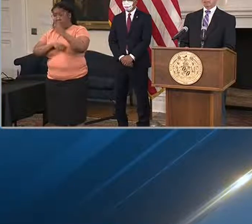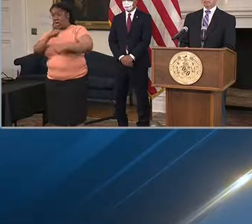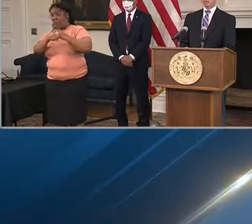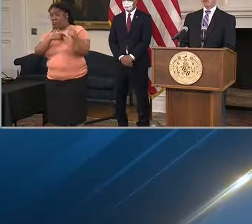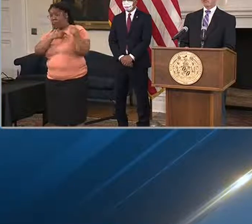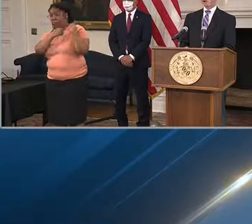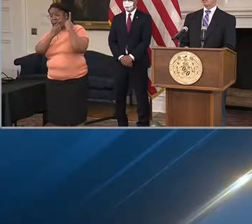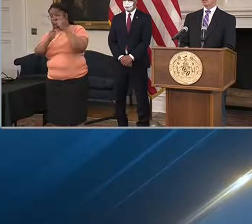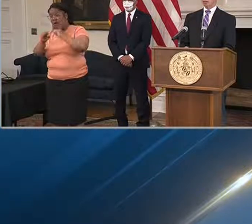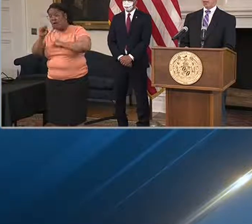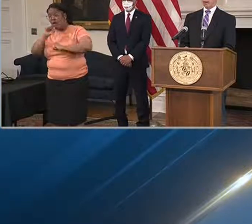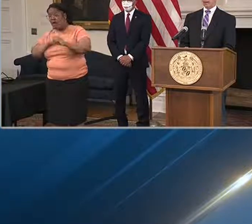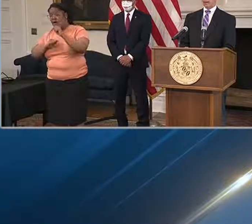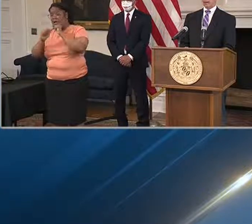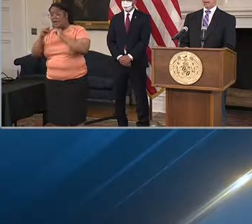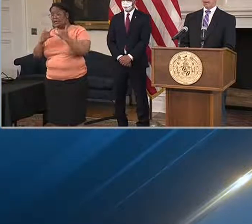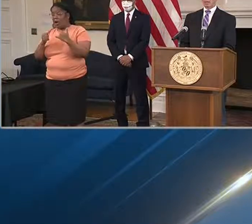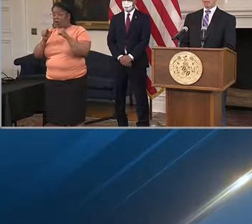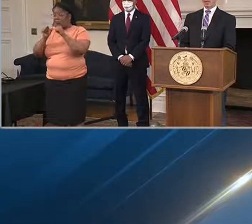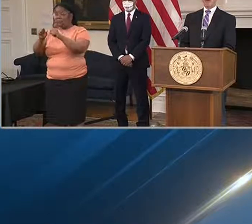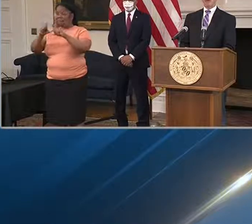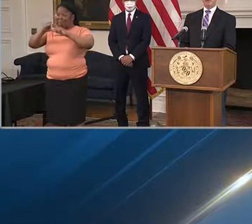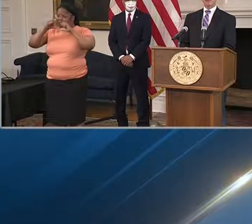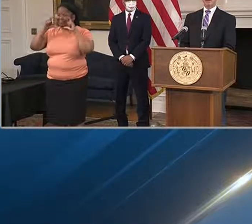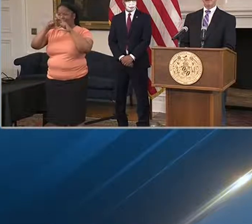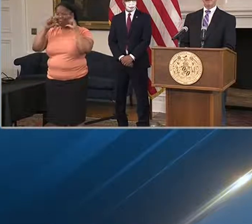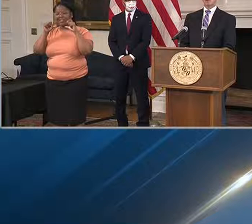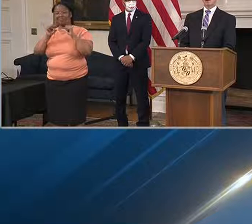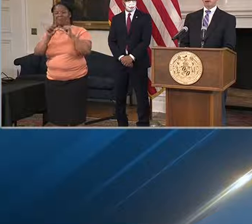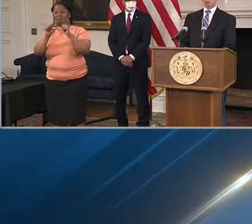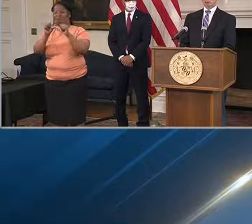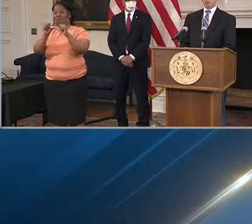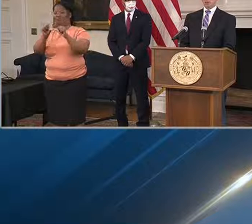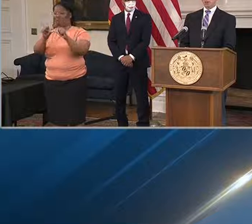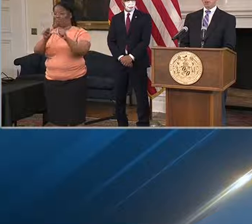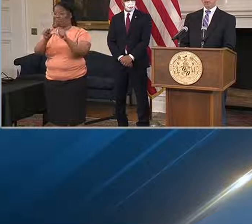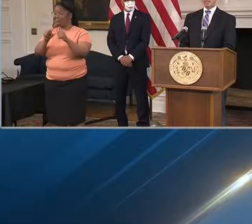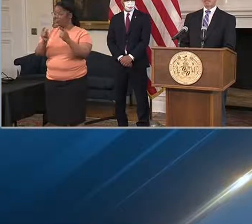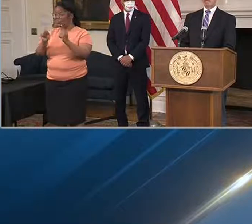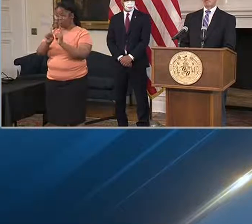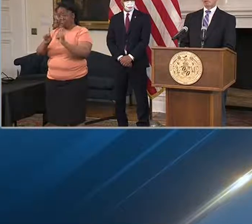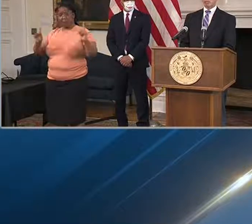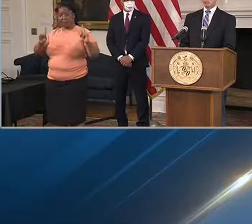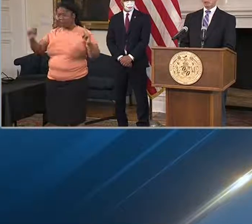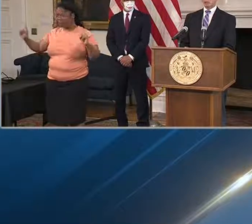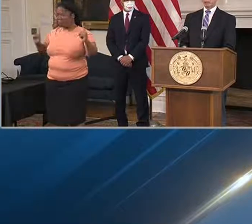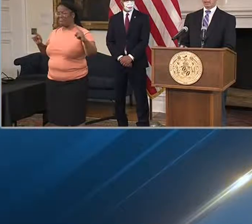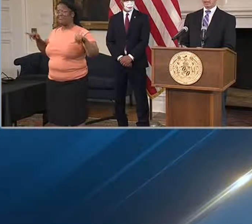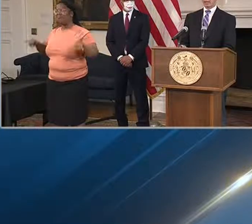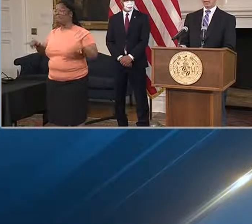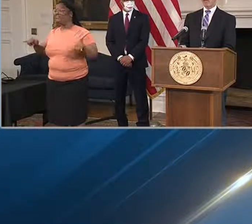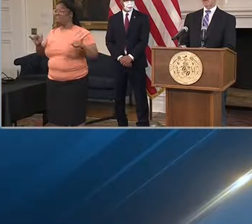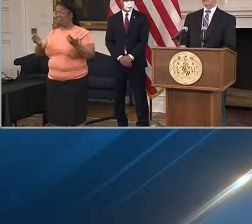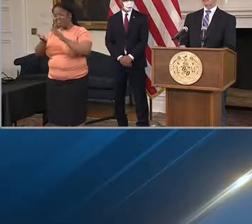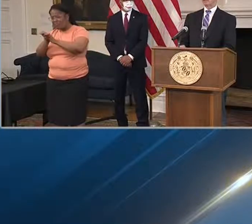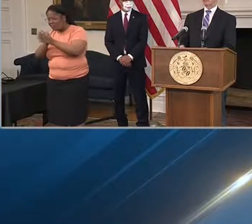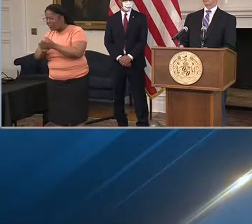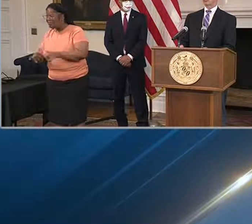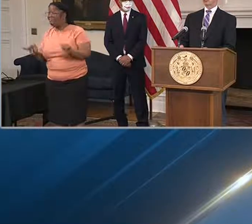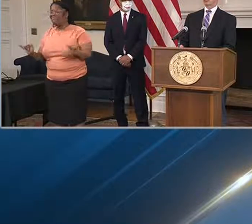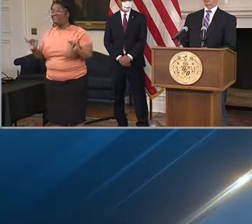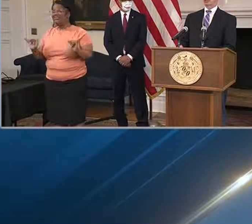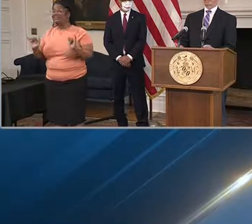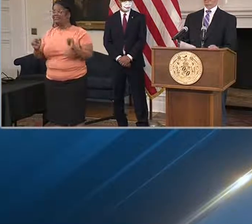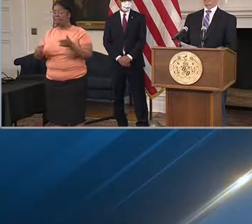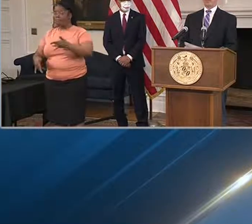your distance, wash your hands, stay at home when you're not feeling well, and please, most importantly, get a vaccine